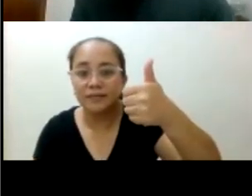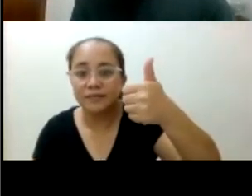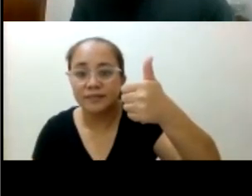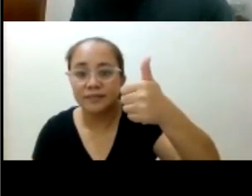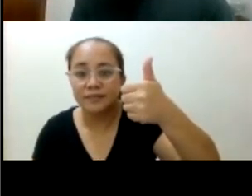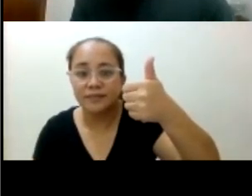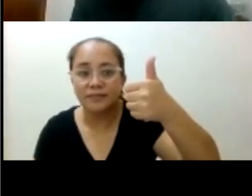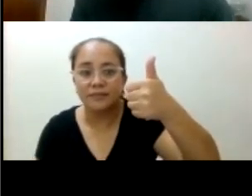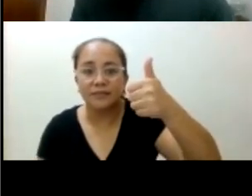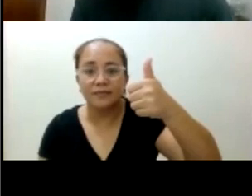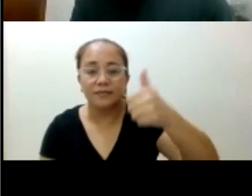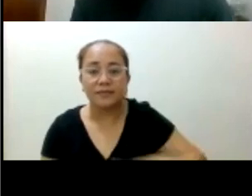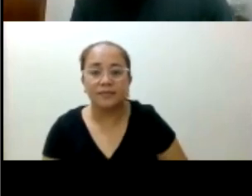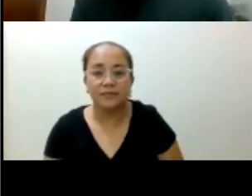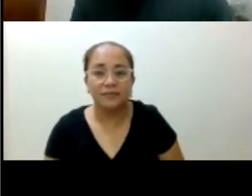I see E.